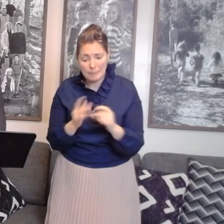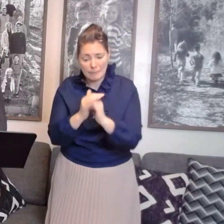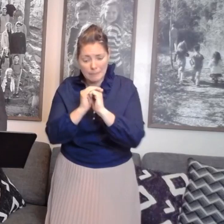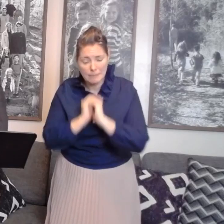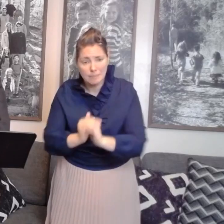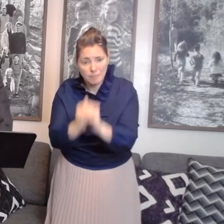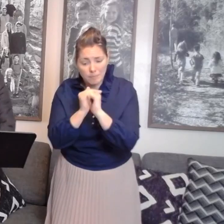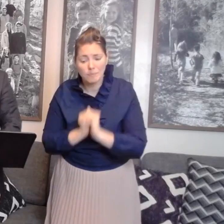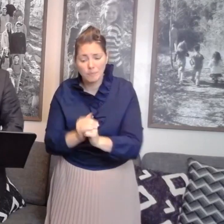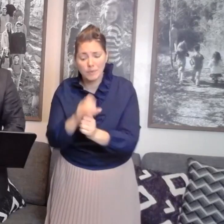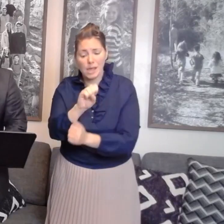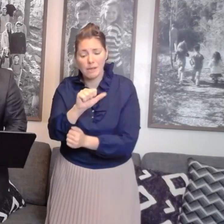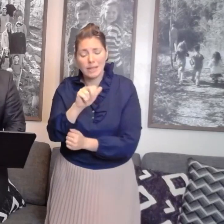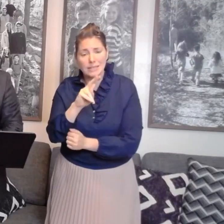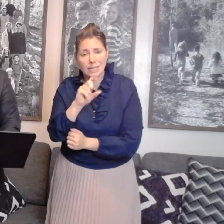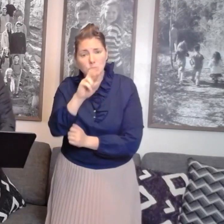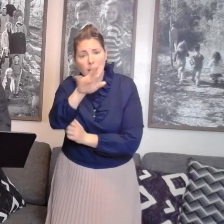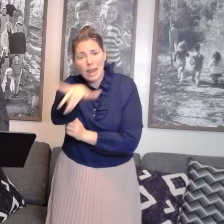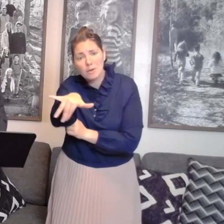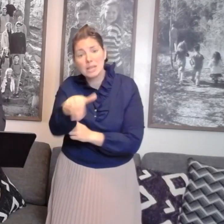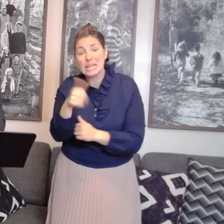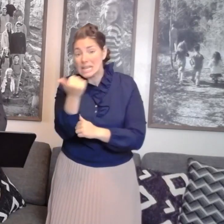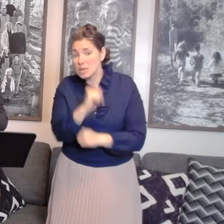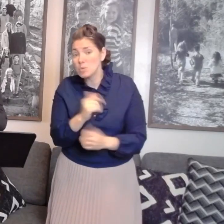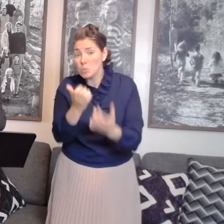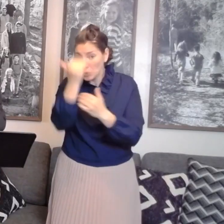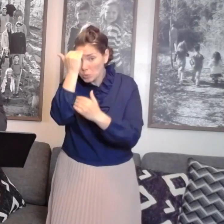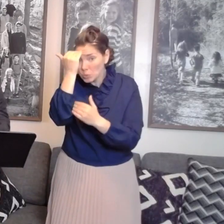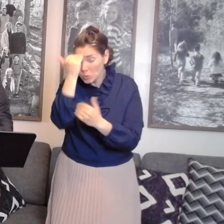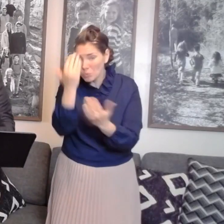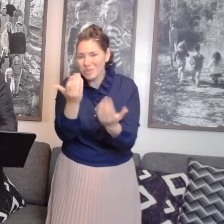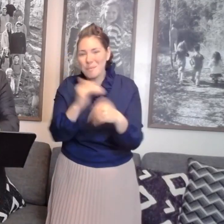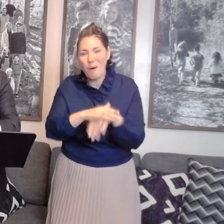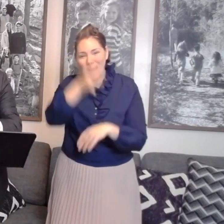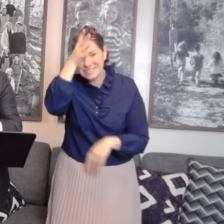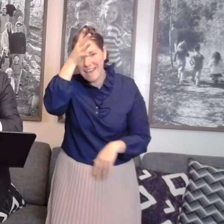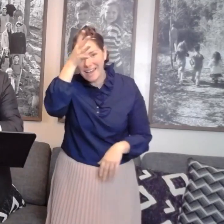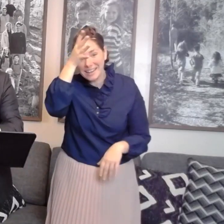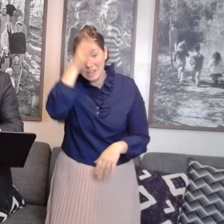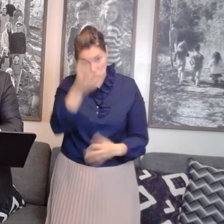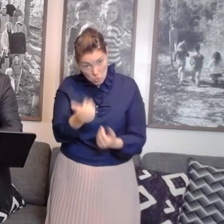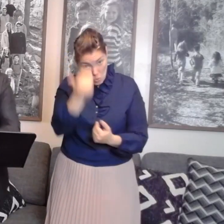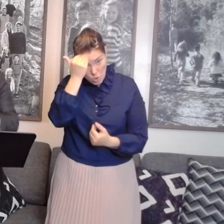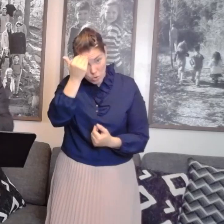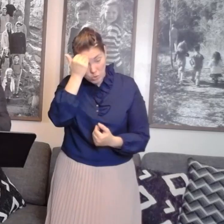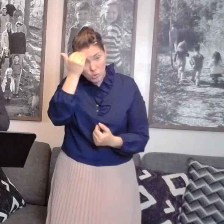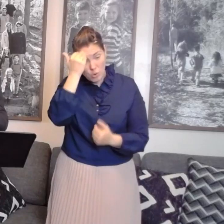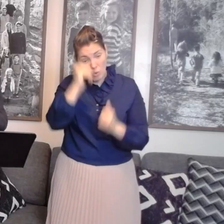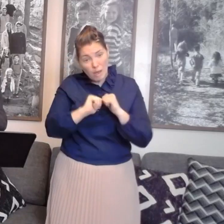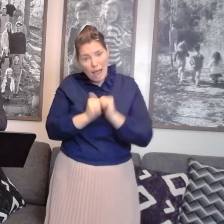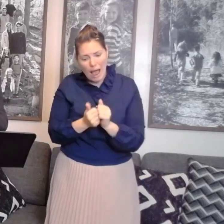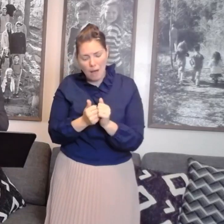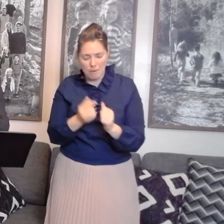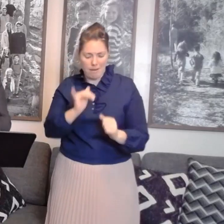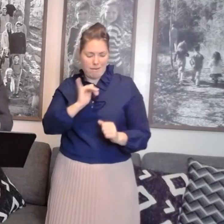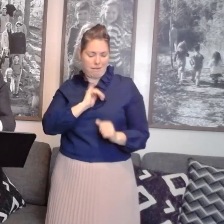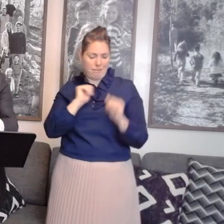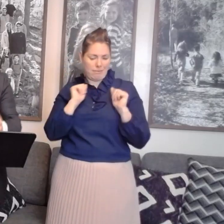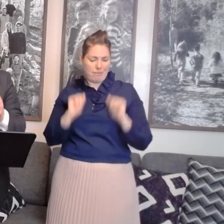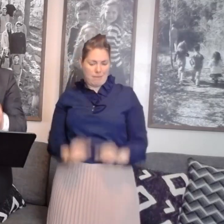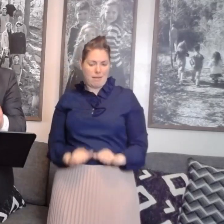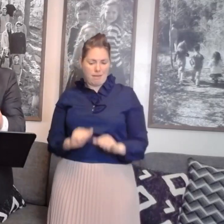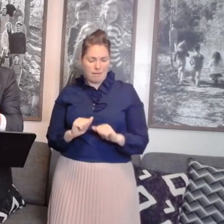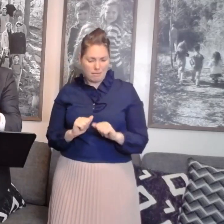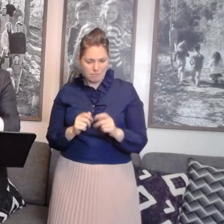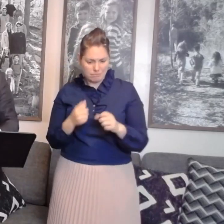sanctuary? Is there anybody that wants to know? Come on, Daddy. Do you want to know how can I